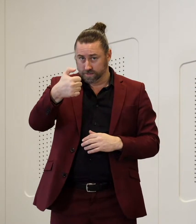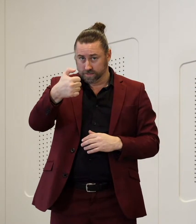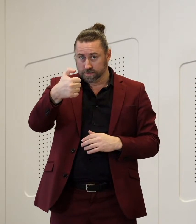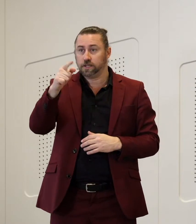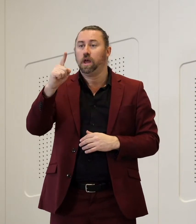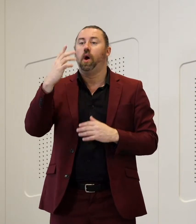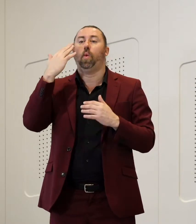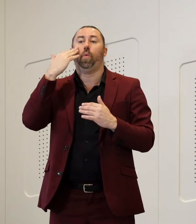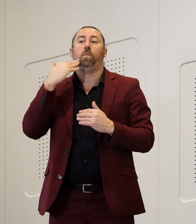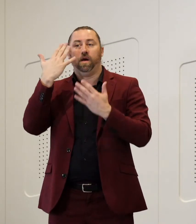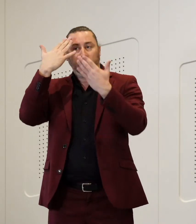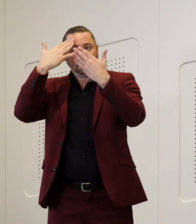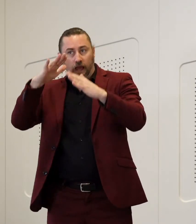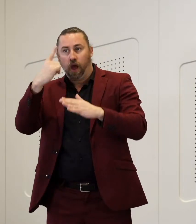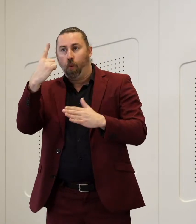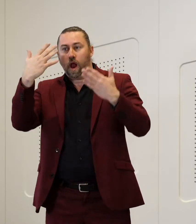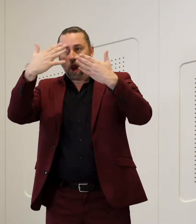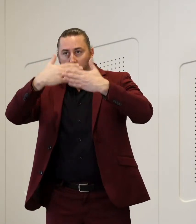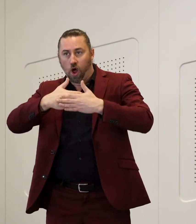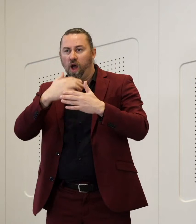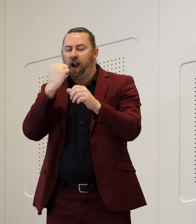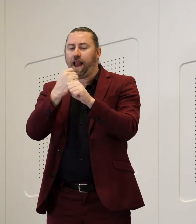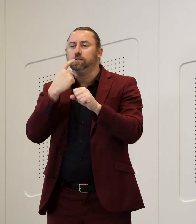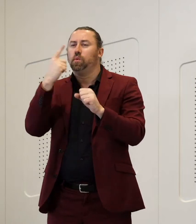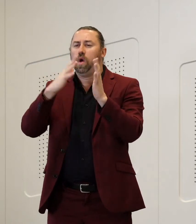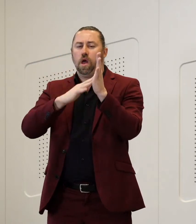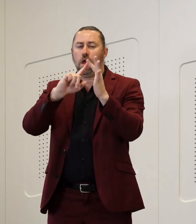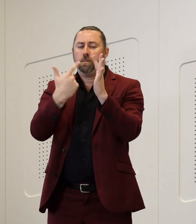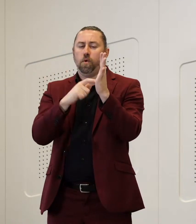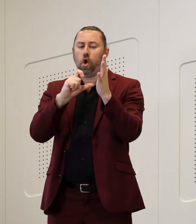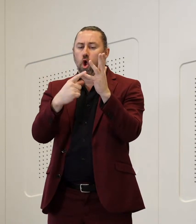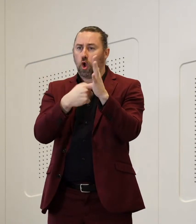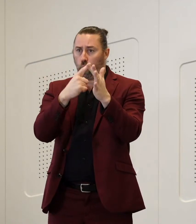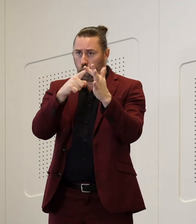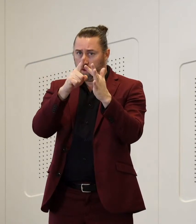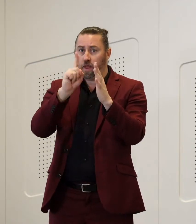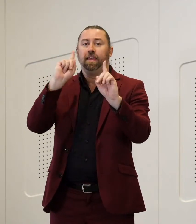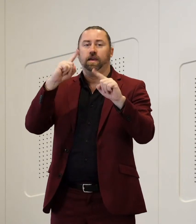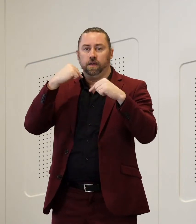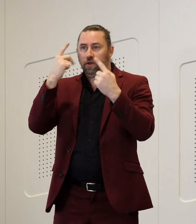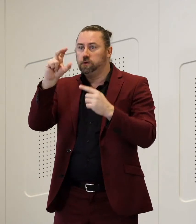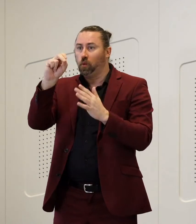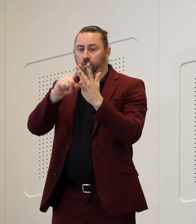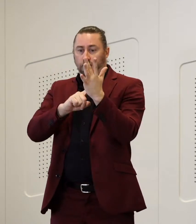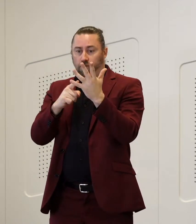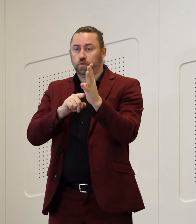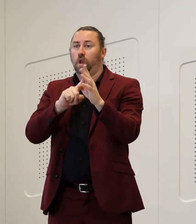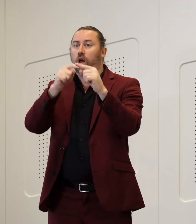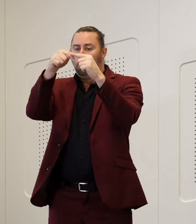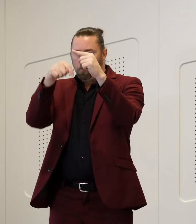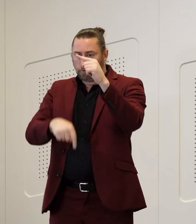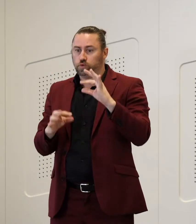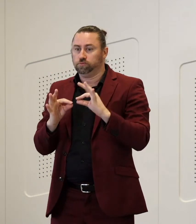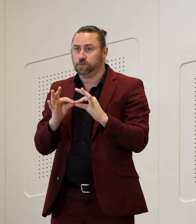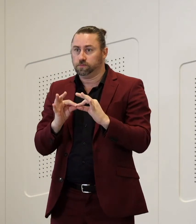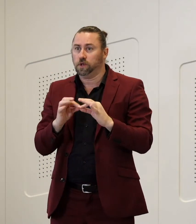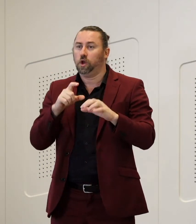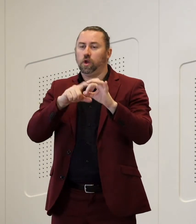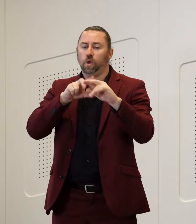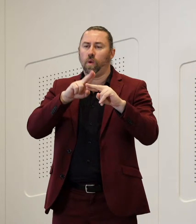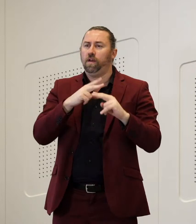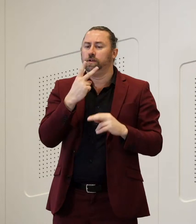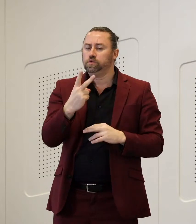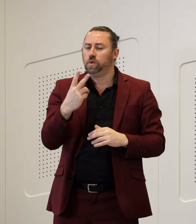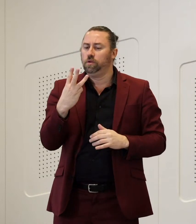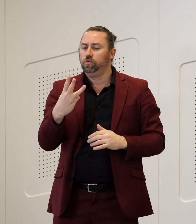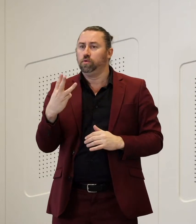stayed overnight in Gladstone at the Mercure Hotel. Then on the 12th of July, Gladstone Brisbane, Qantas flight